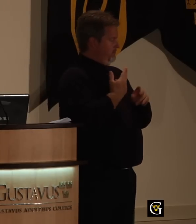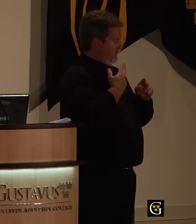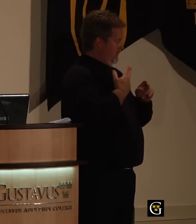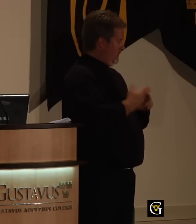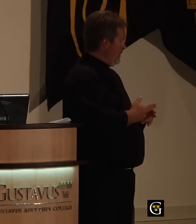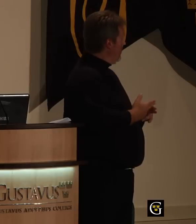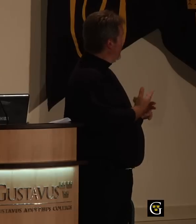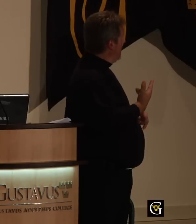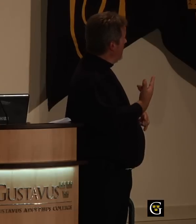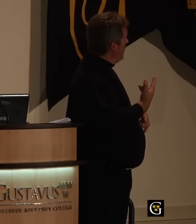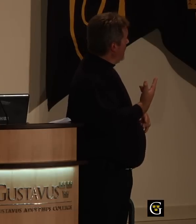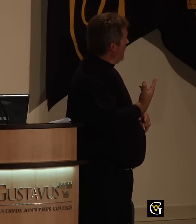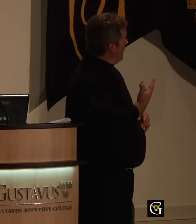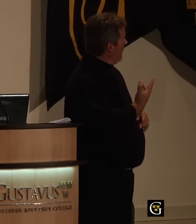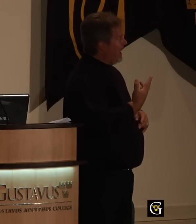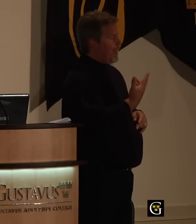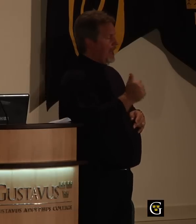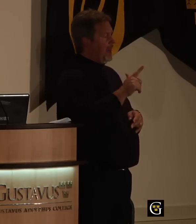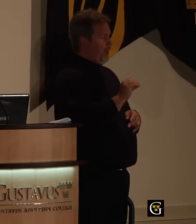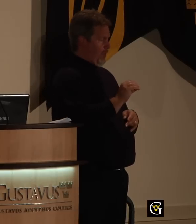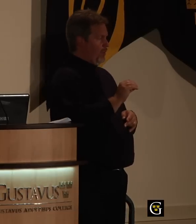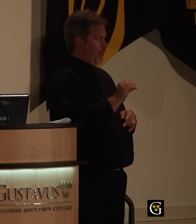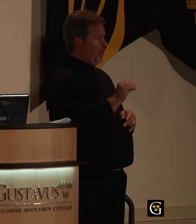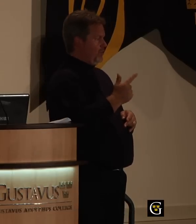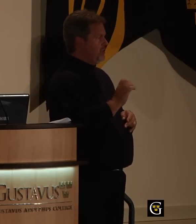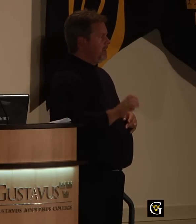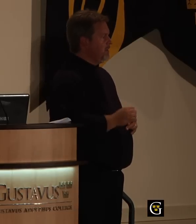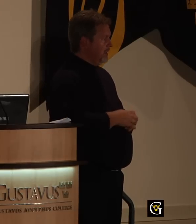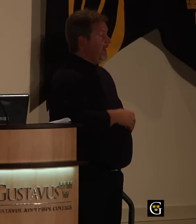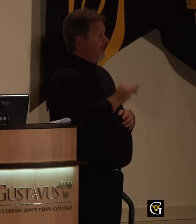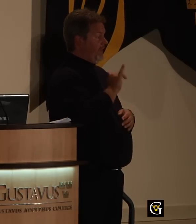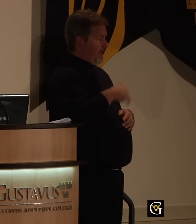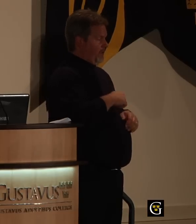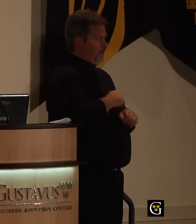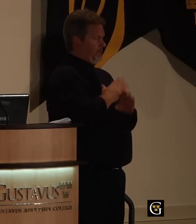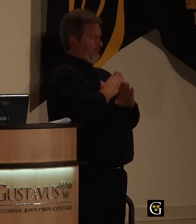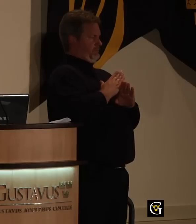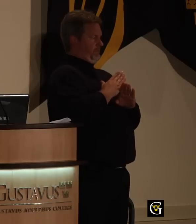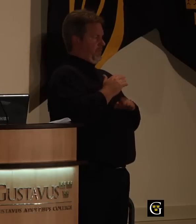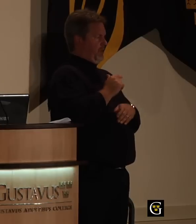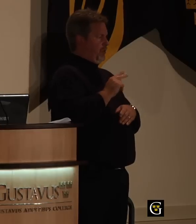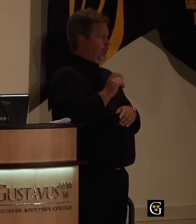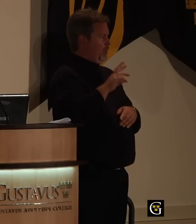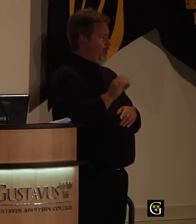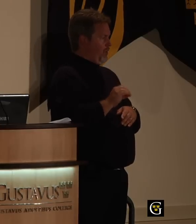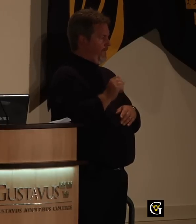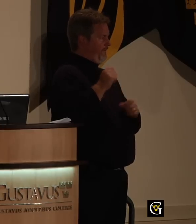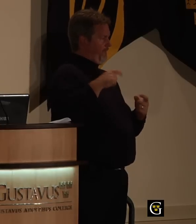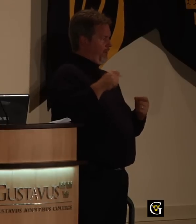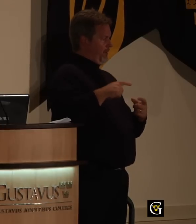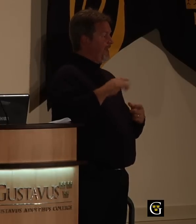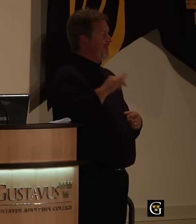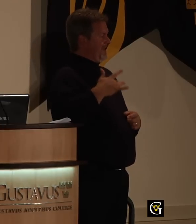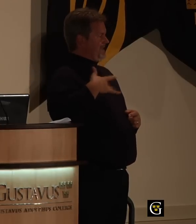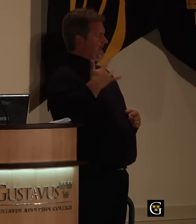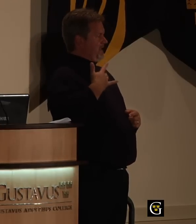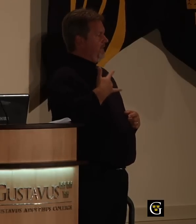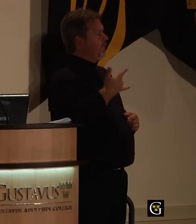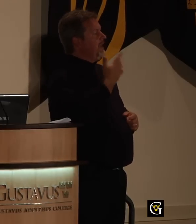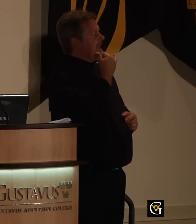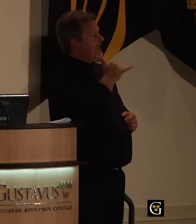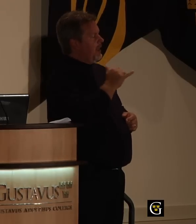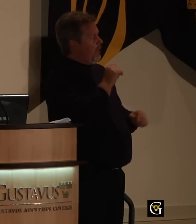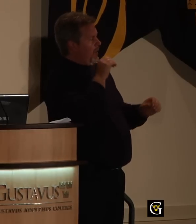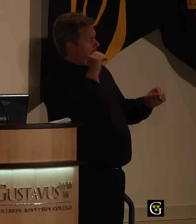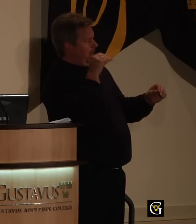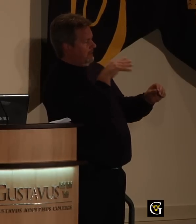heloadopsin. That gene has the effect of inhibiting neural firing. And that gene is sensitive to yellow light. And